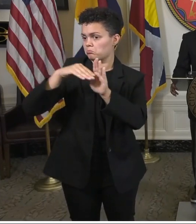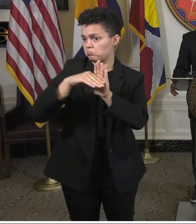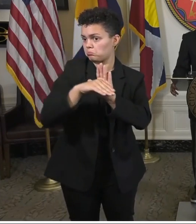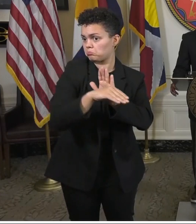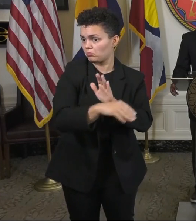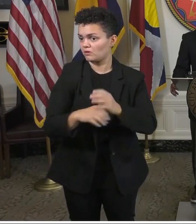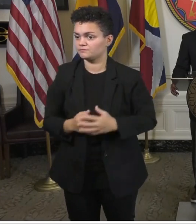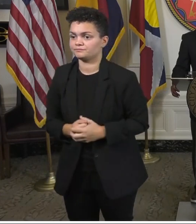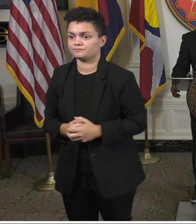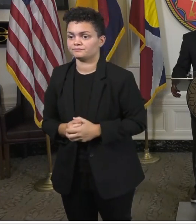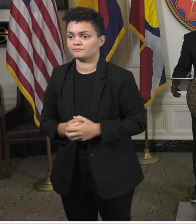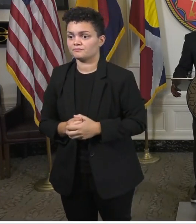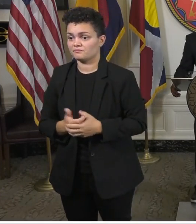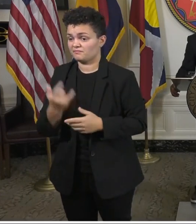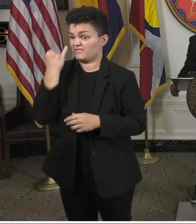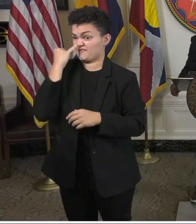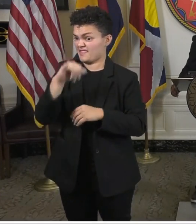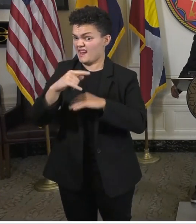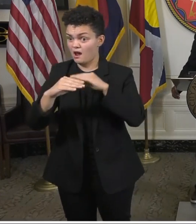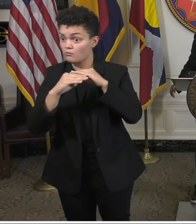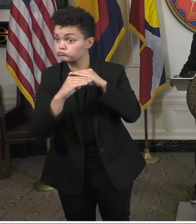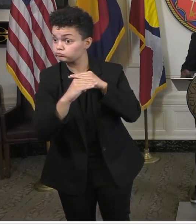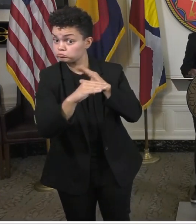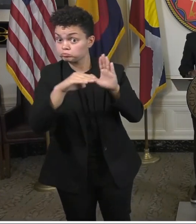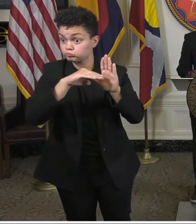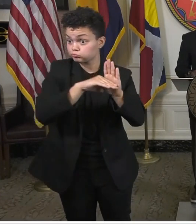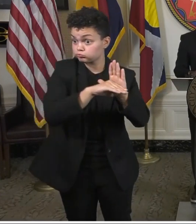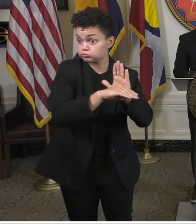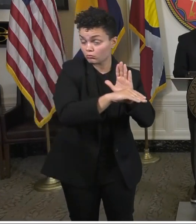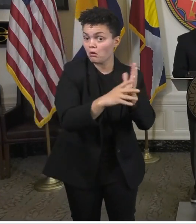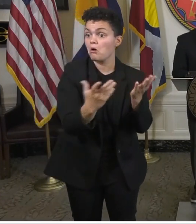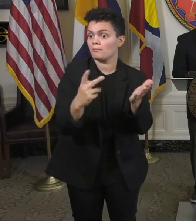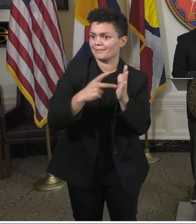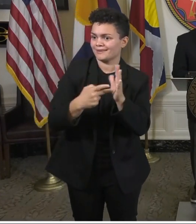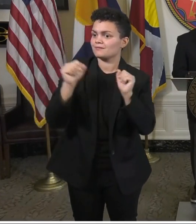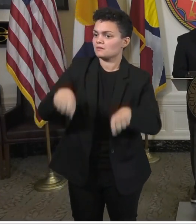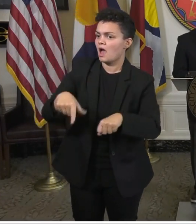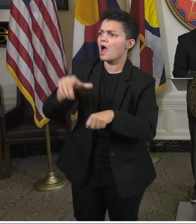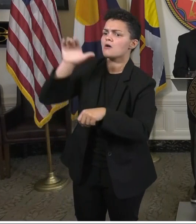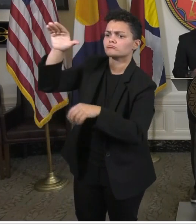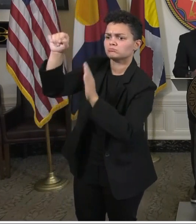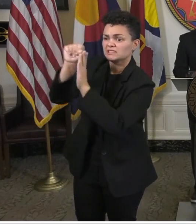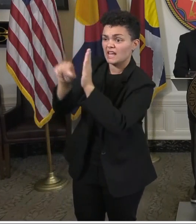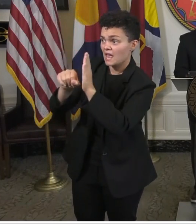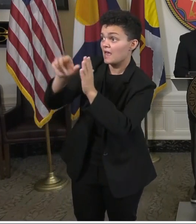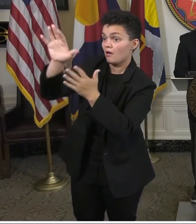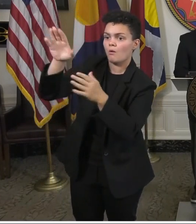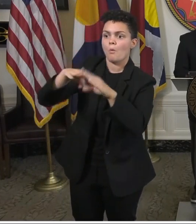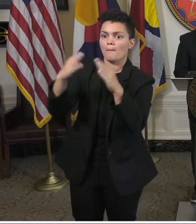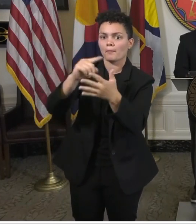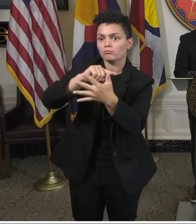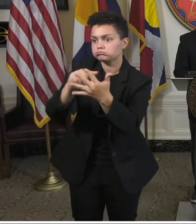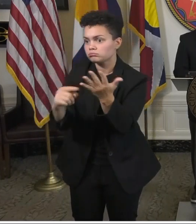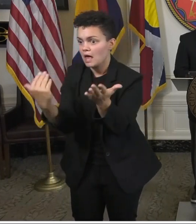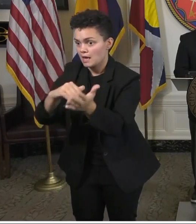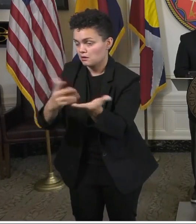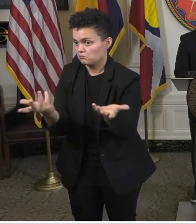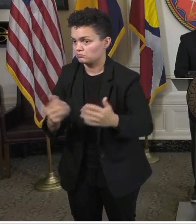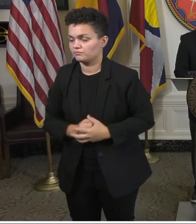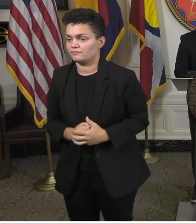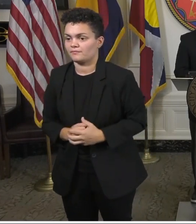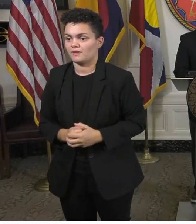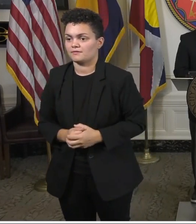frankly, while our cases are declining, we are nowhere close to qualifying for the next phase of the state's reopening plan